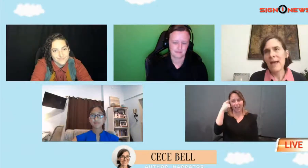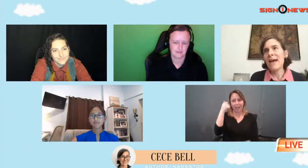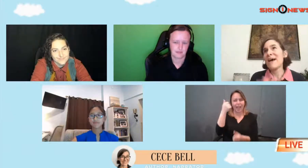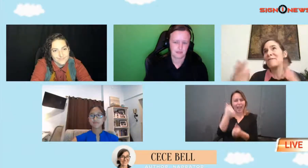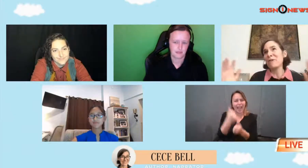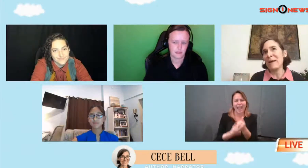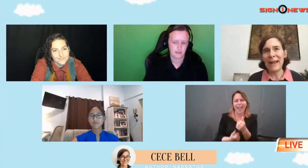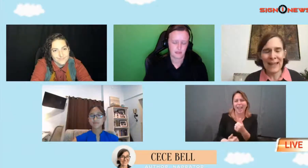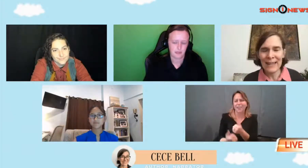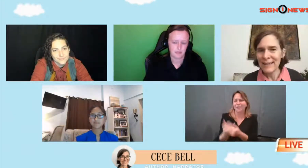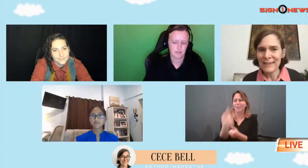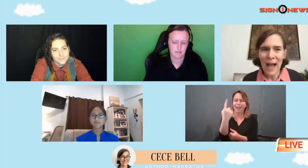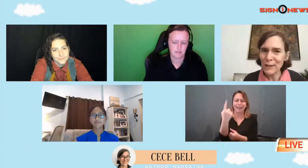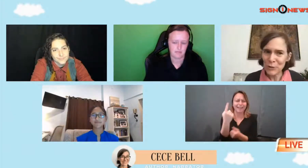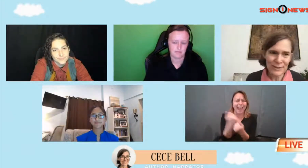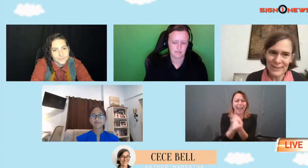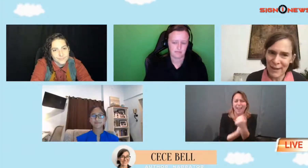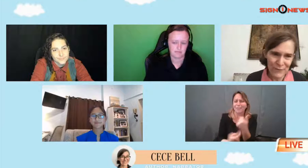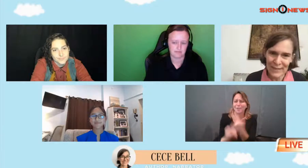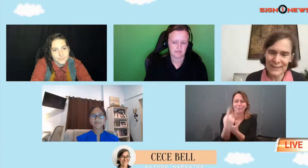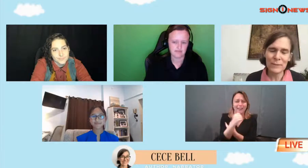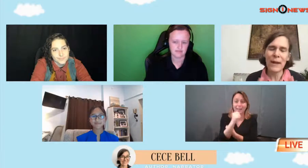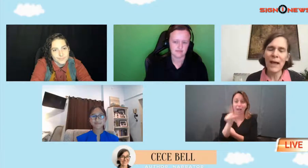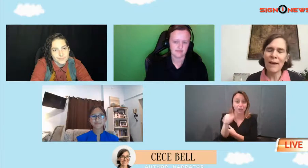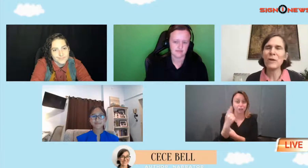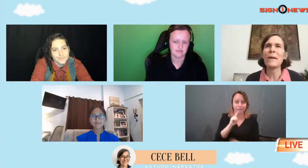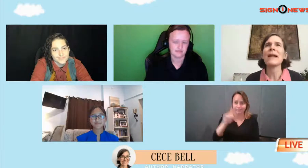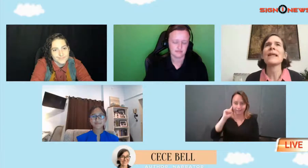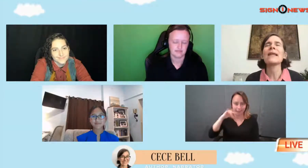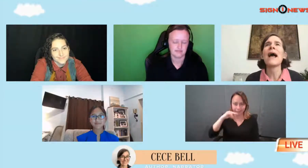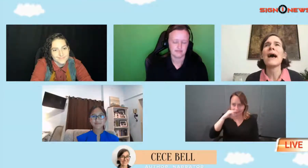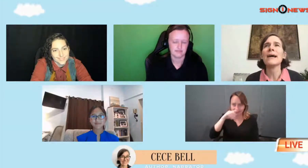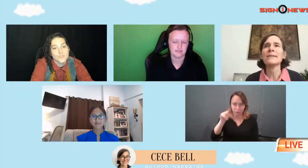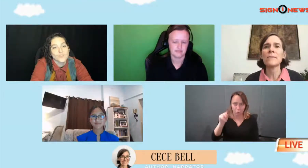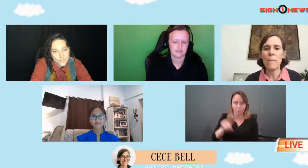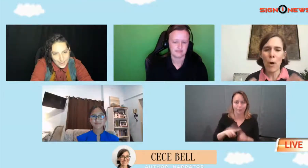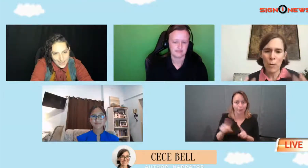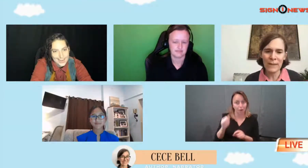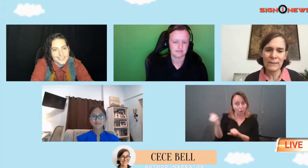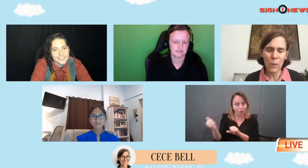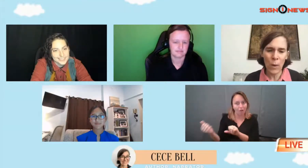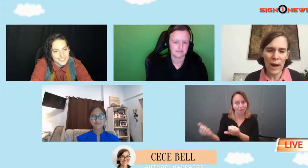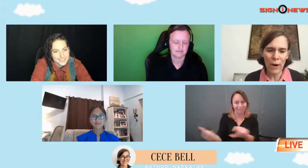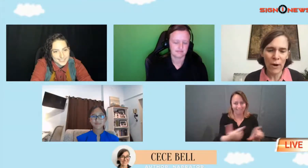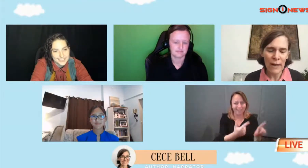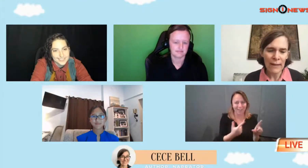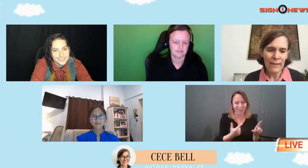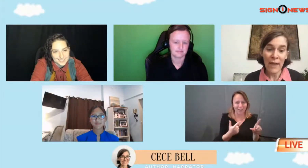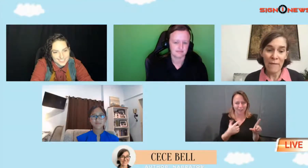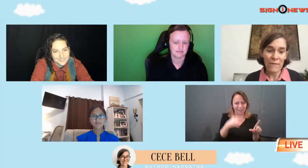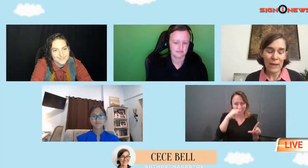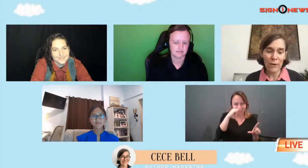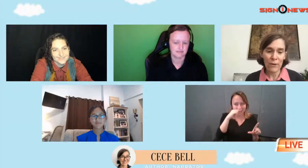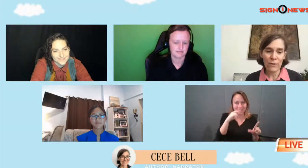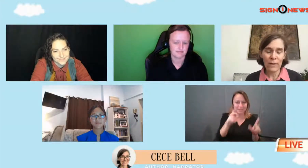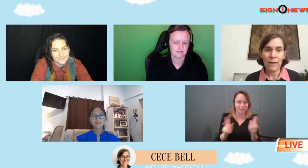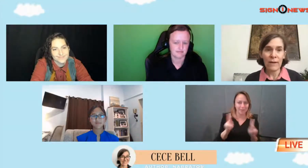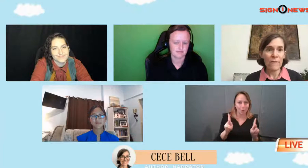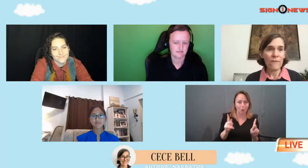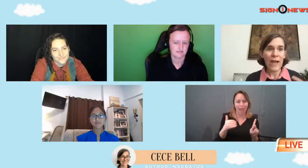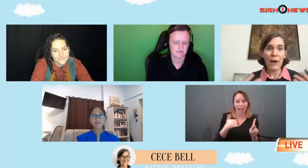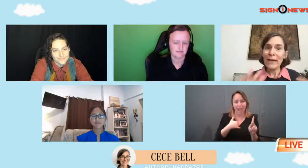everybody, not just deaf kids, but everybody has moments where they